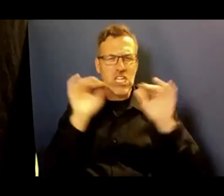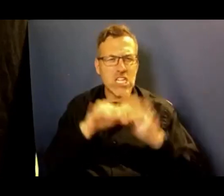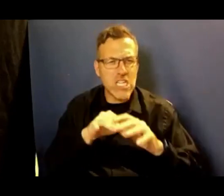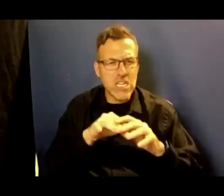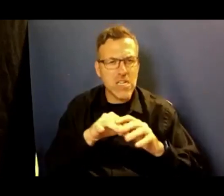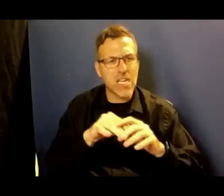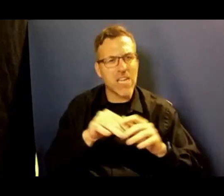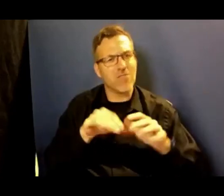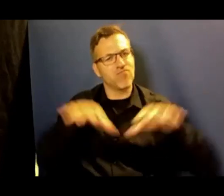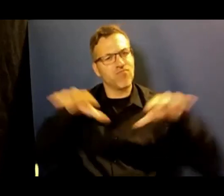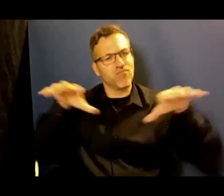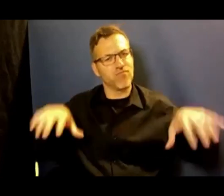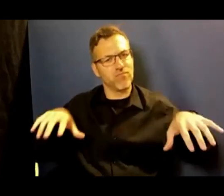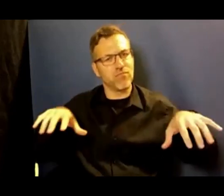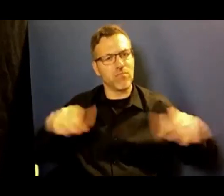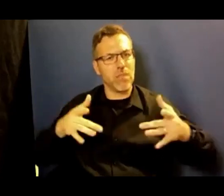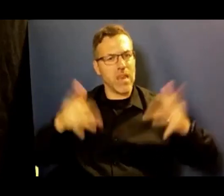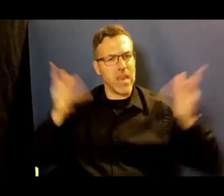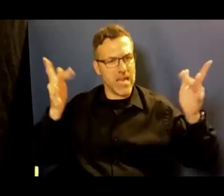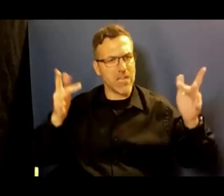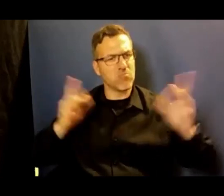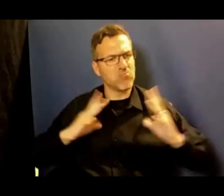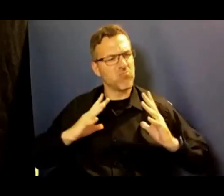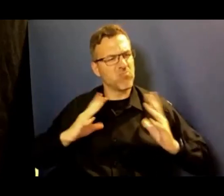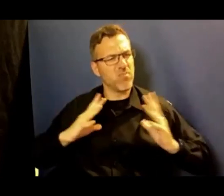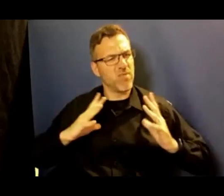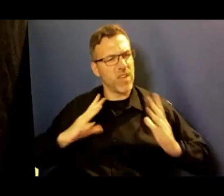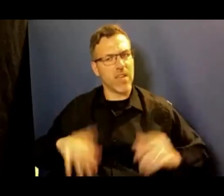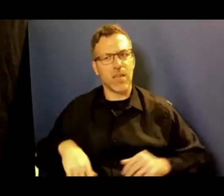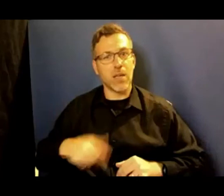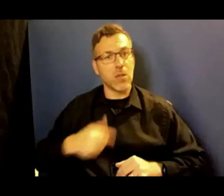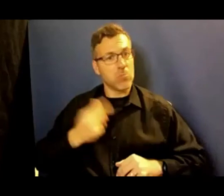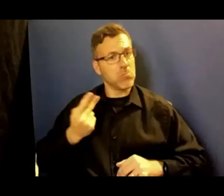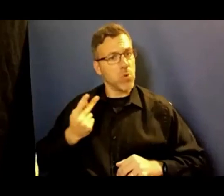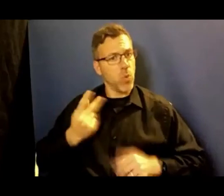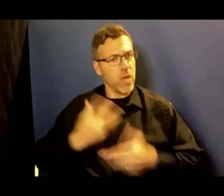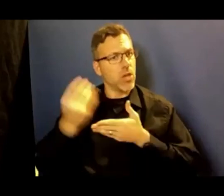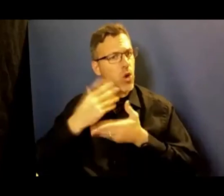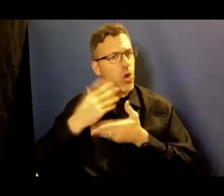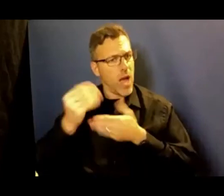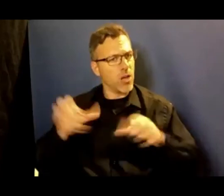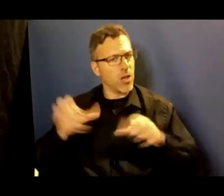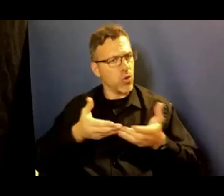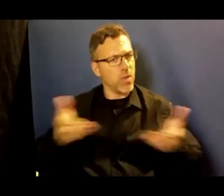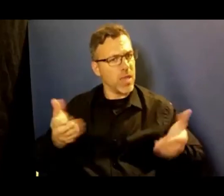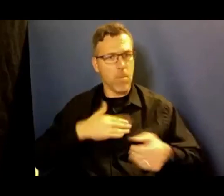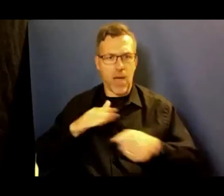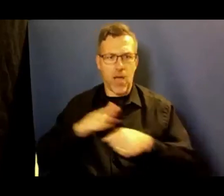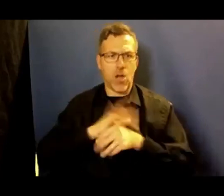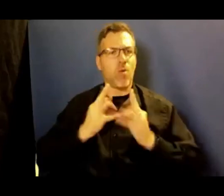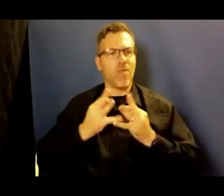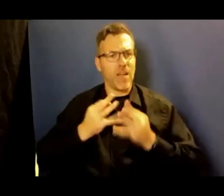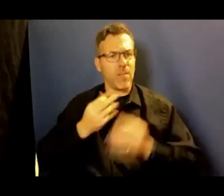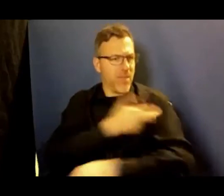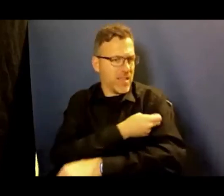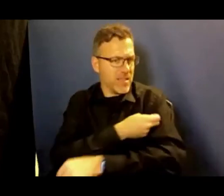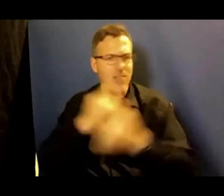So we go out and do things, but my whole family's vaccinated and we stay masked.